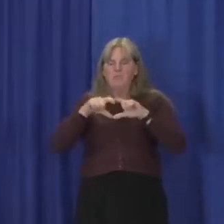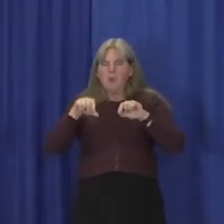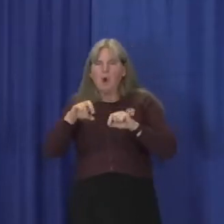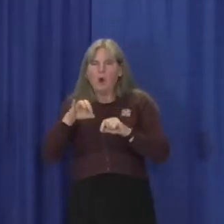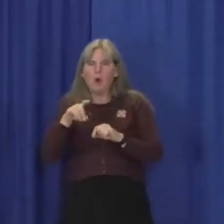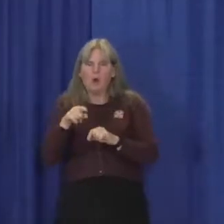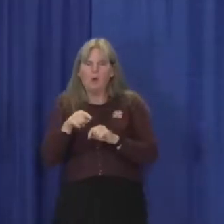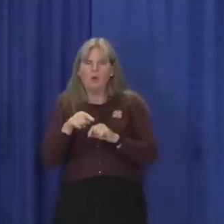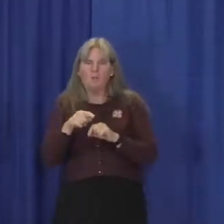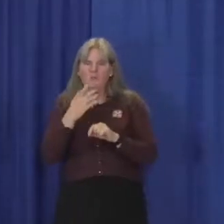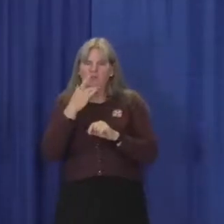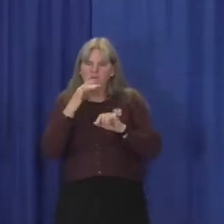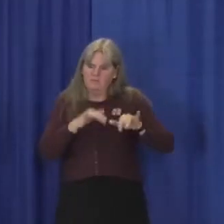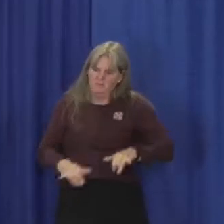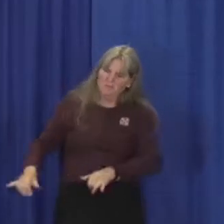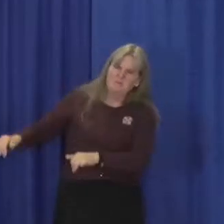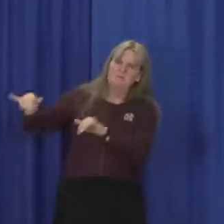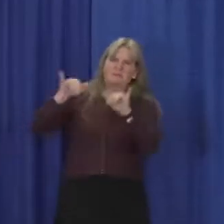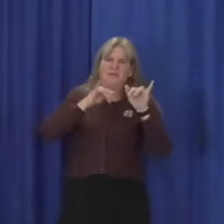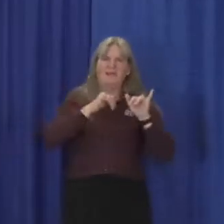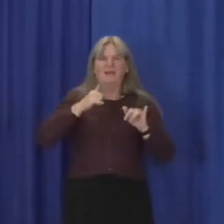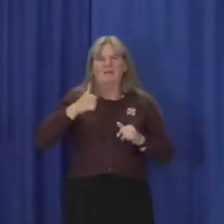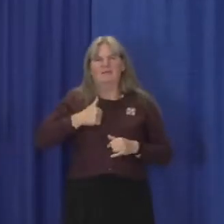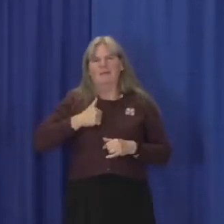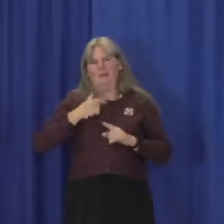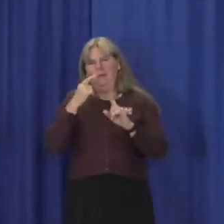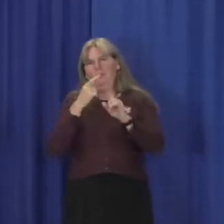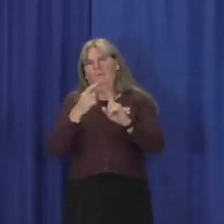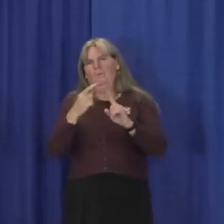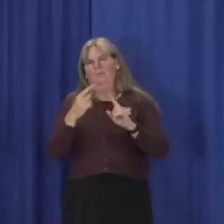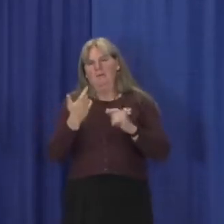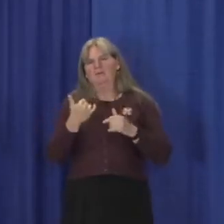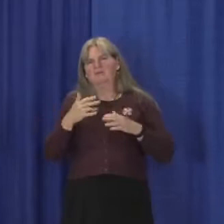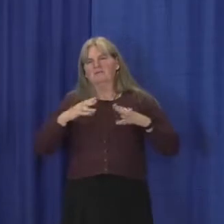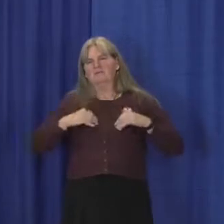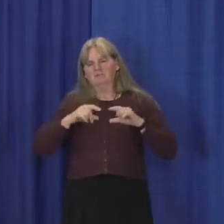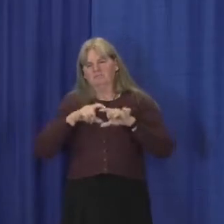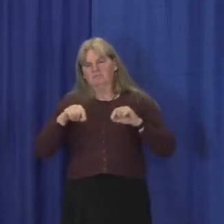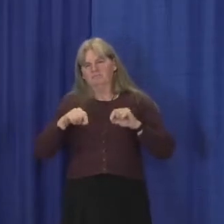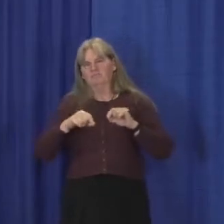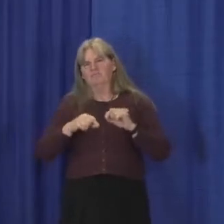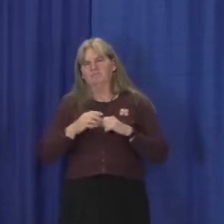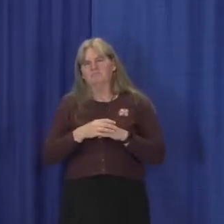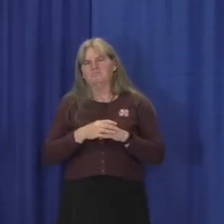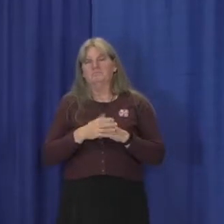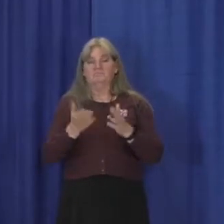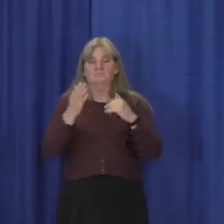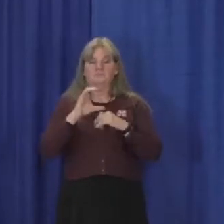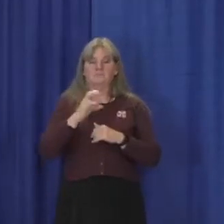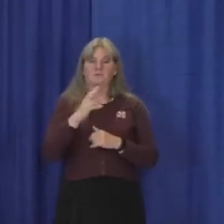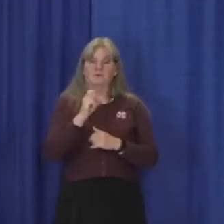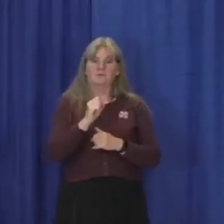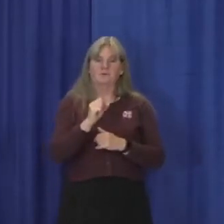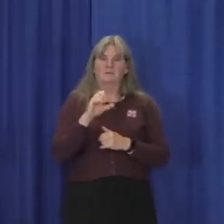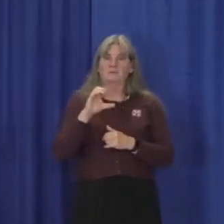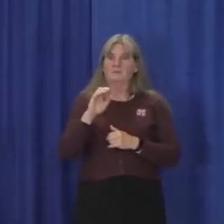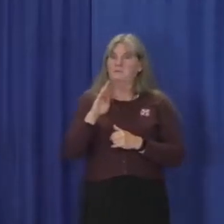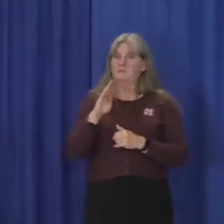much as possible. But yeah. Thank you. We'll now move to Chris from